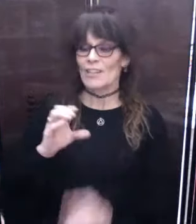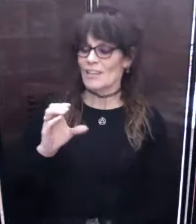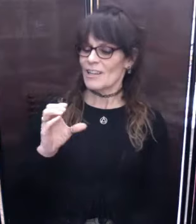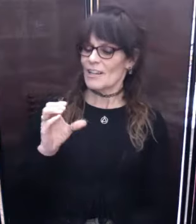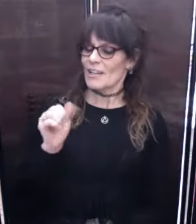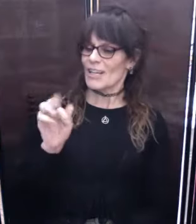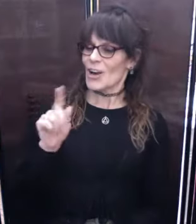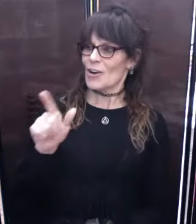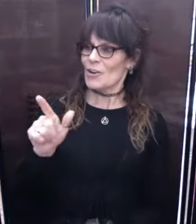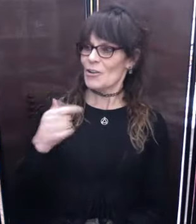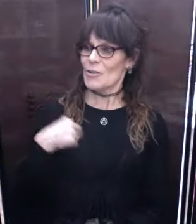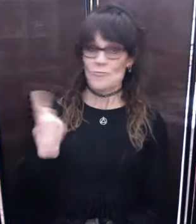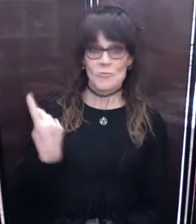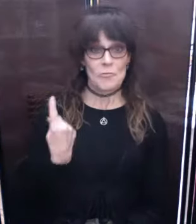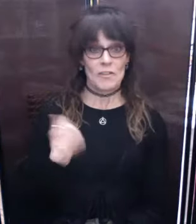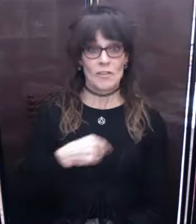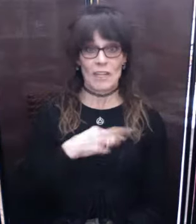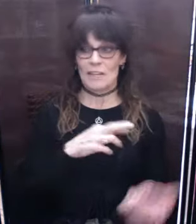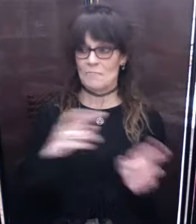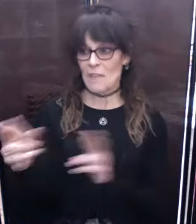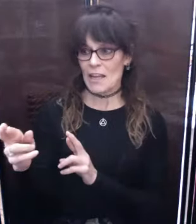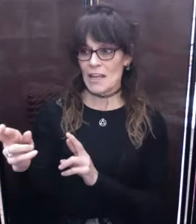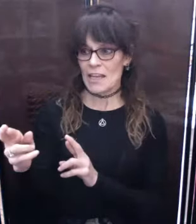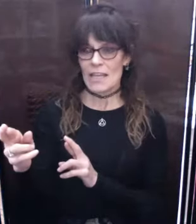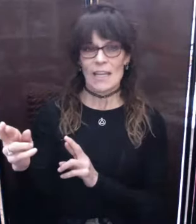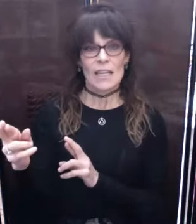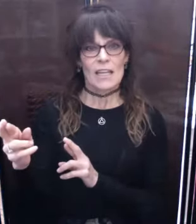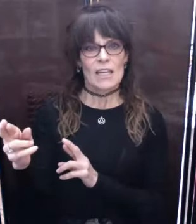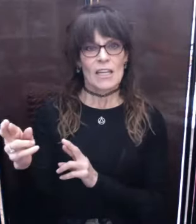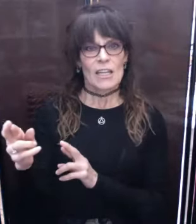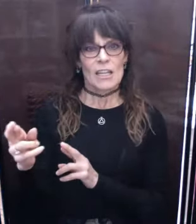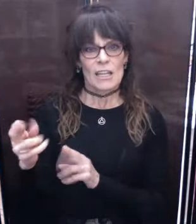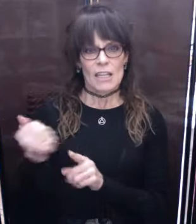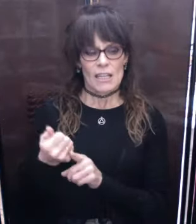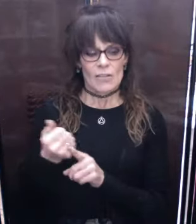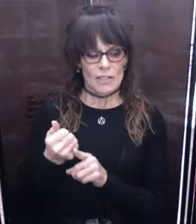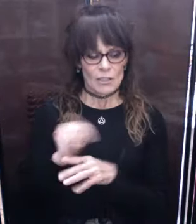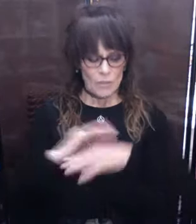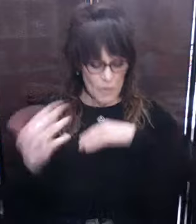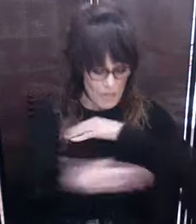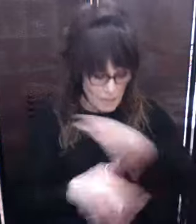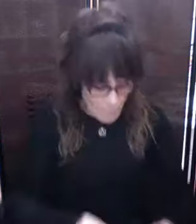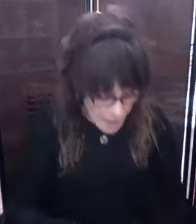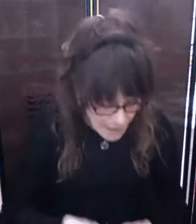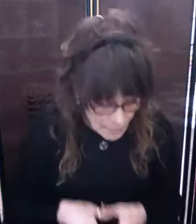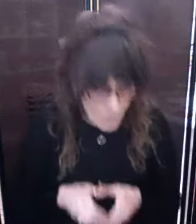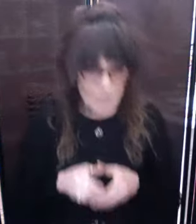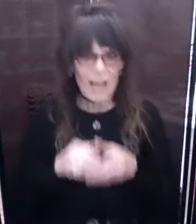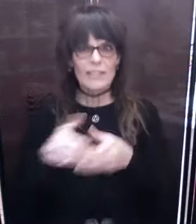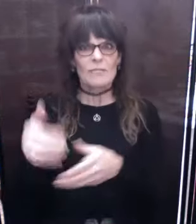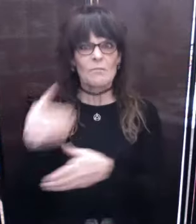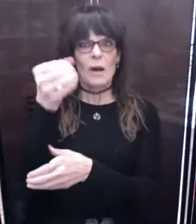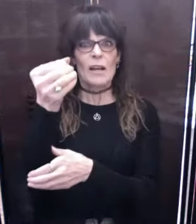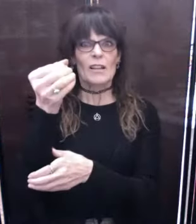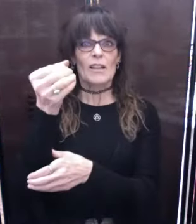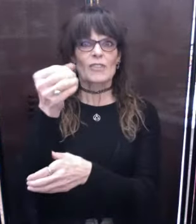we're getting ready and getting dressed, he reaches into his bag and he pulls out this bottle of schnapps, and he says,